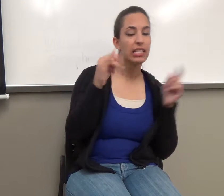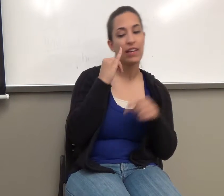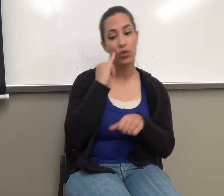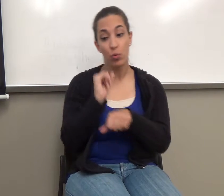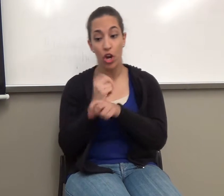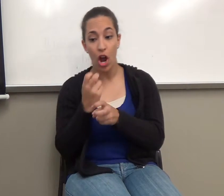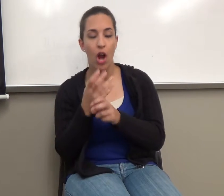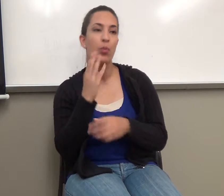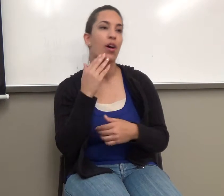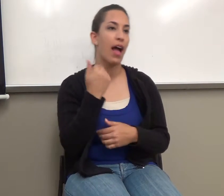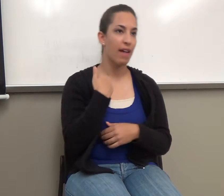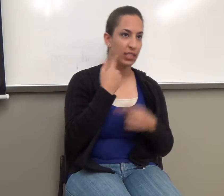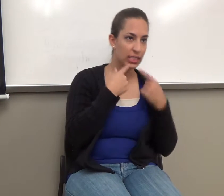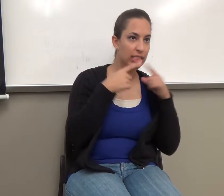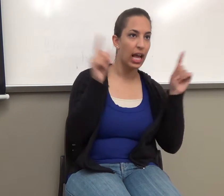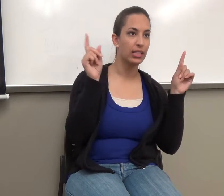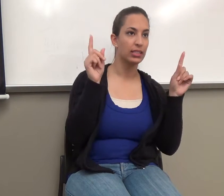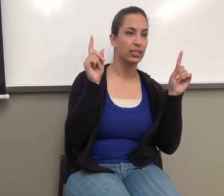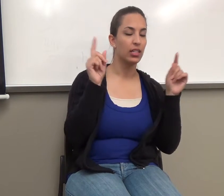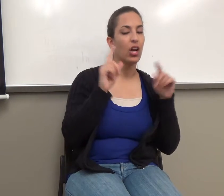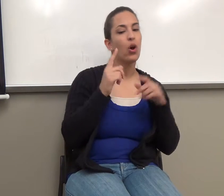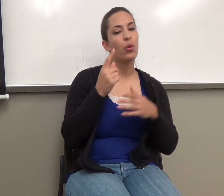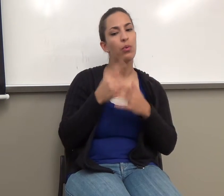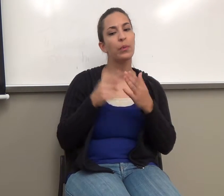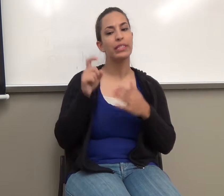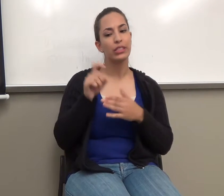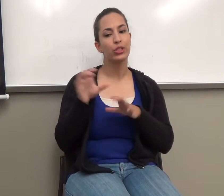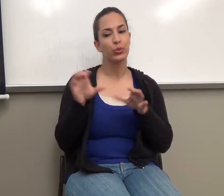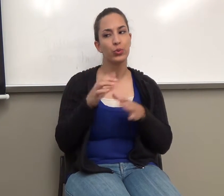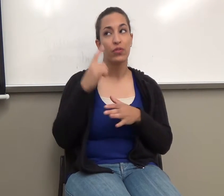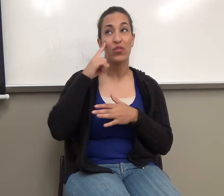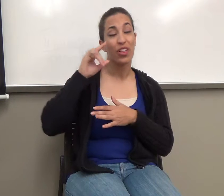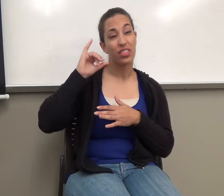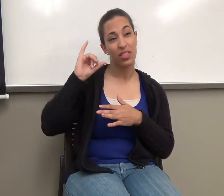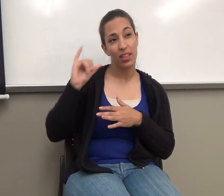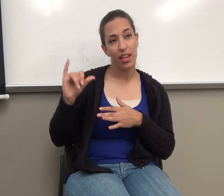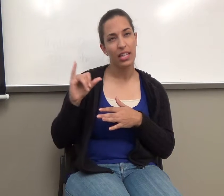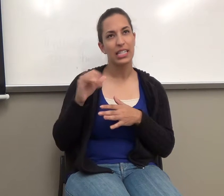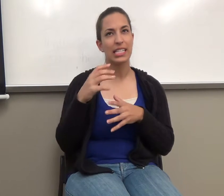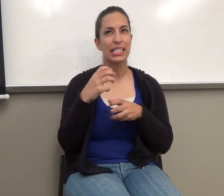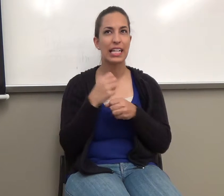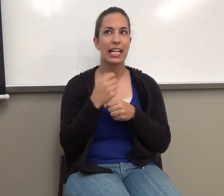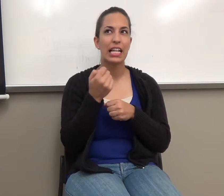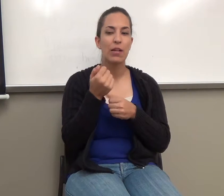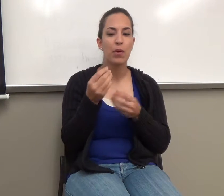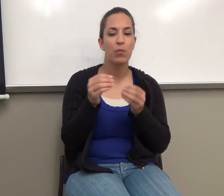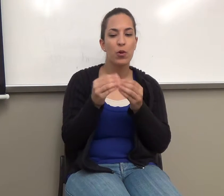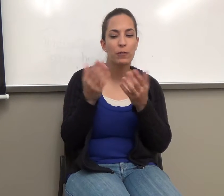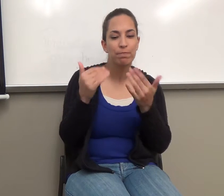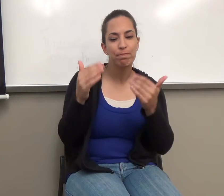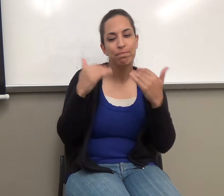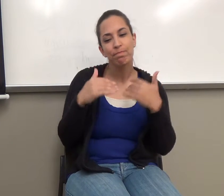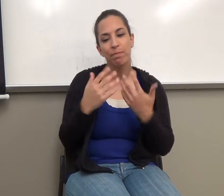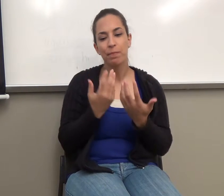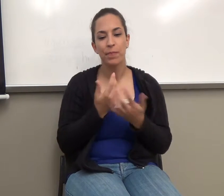success. What we need to do on something like this is get a little more personal with the